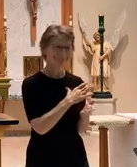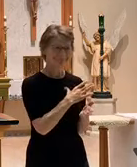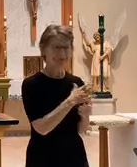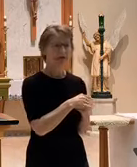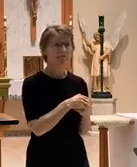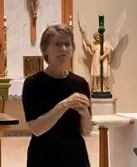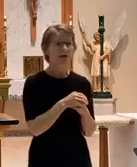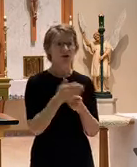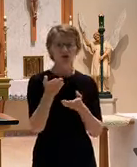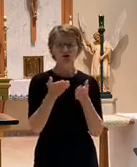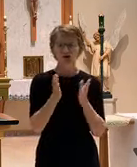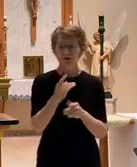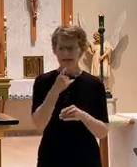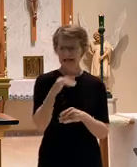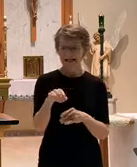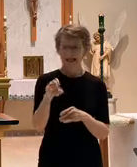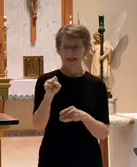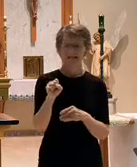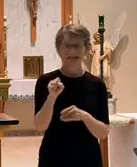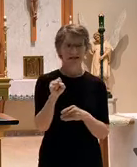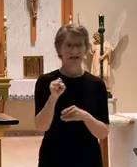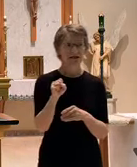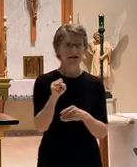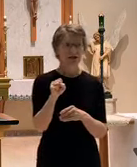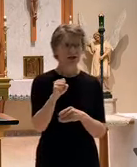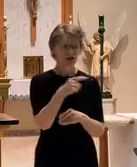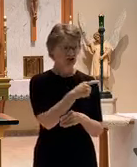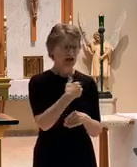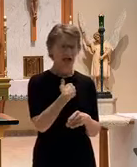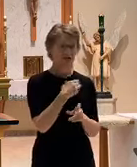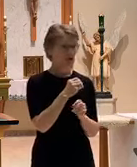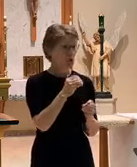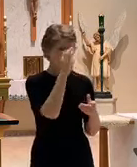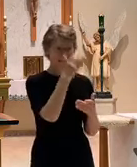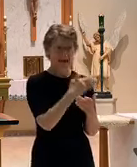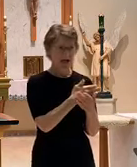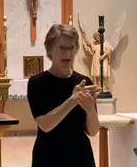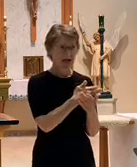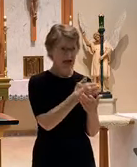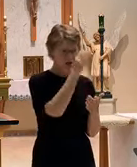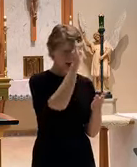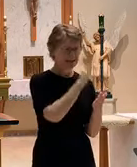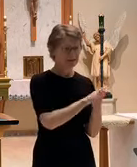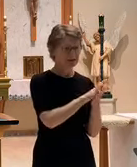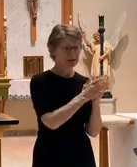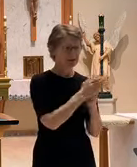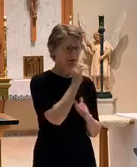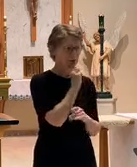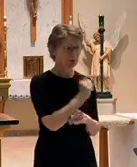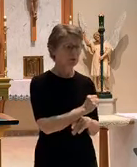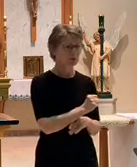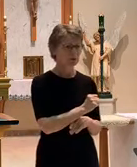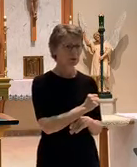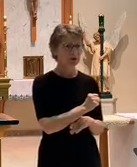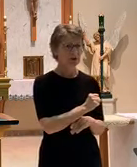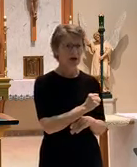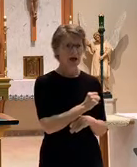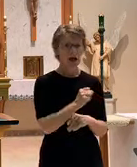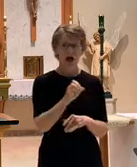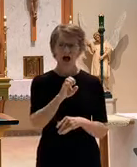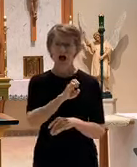answered, "Yes. She has no son, and her husband is getting on in years."